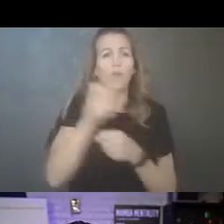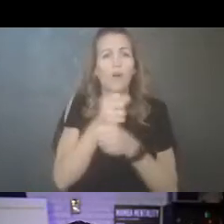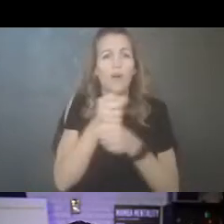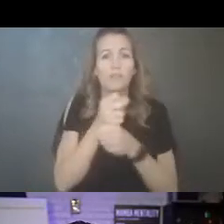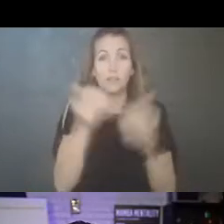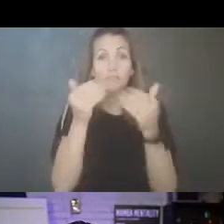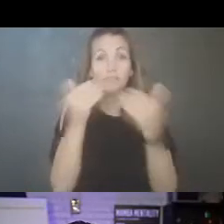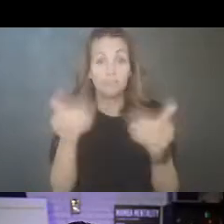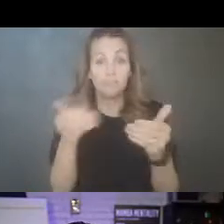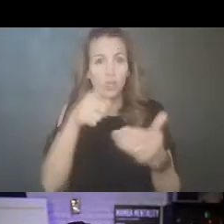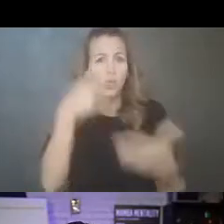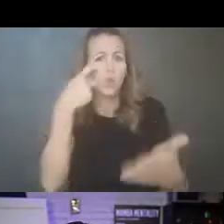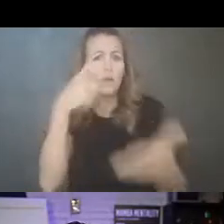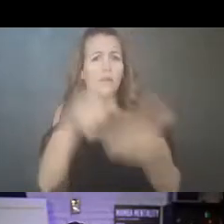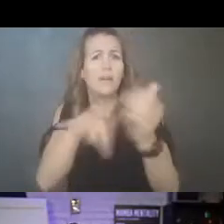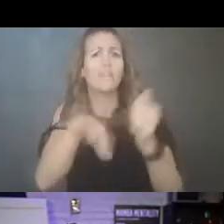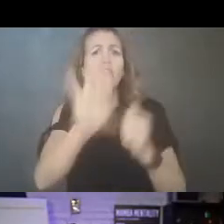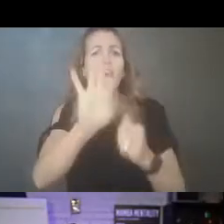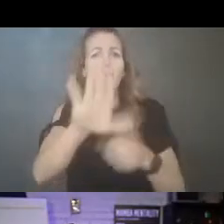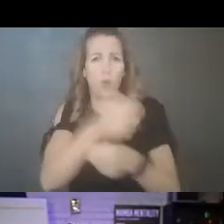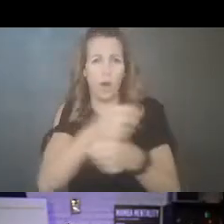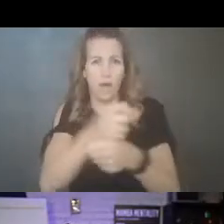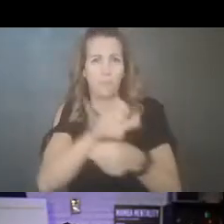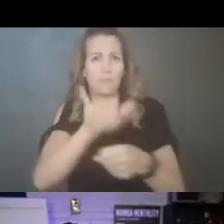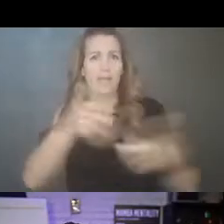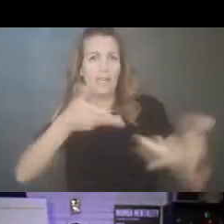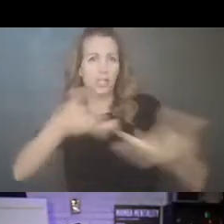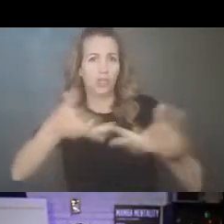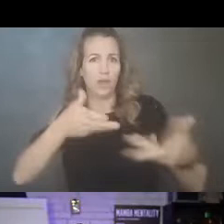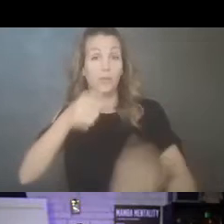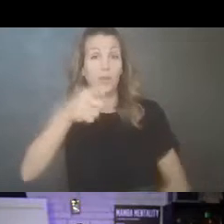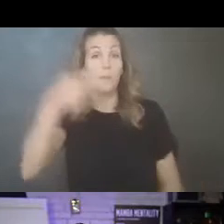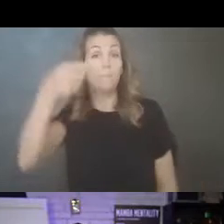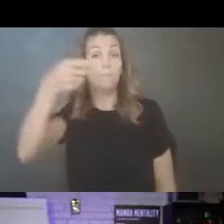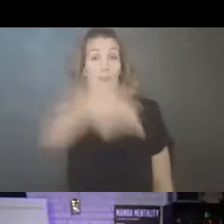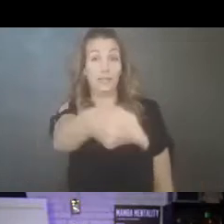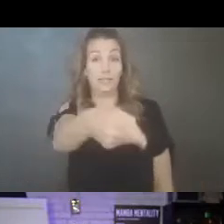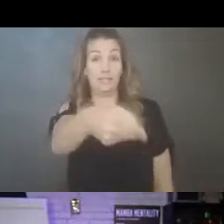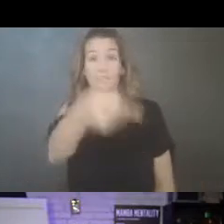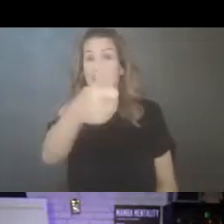cup by interacting with the screen. Point to any coffee cup.